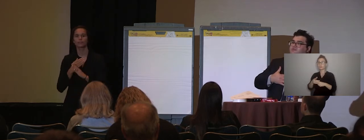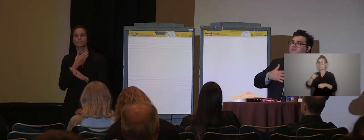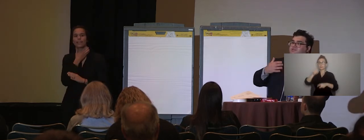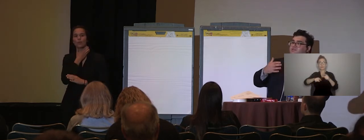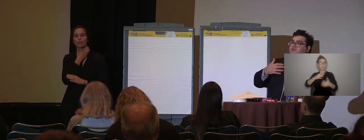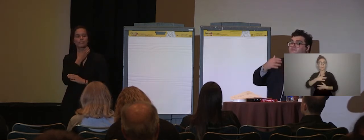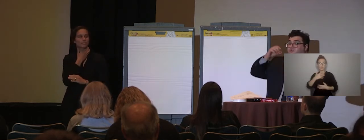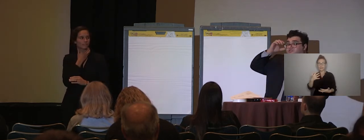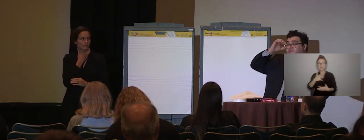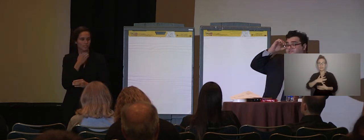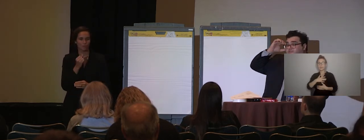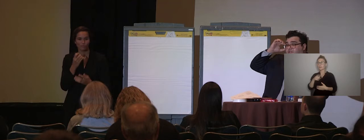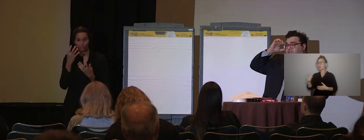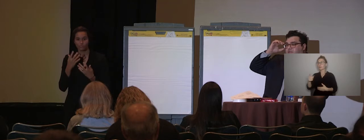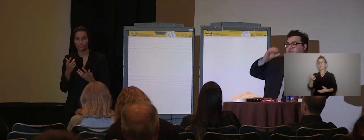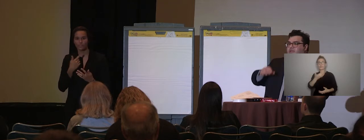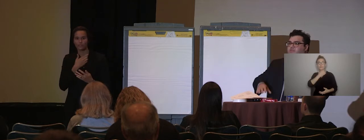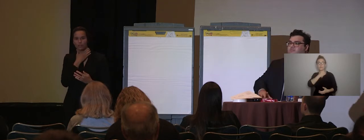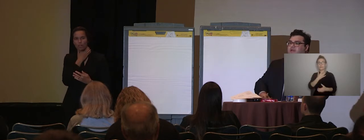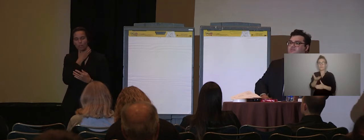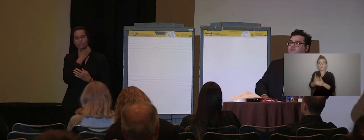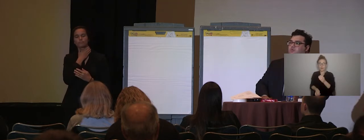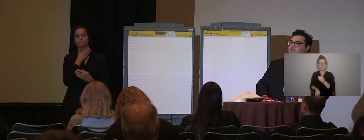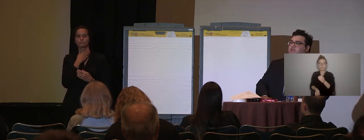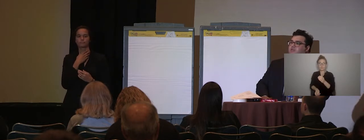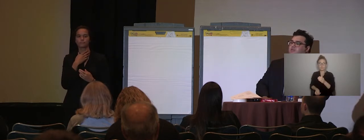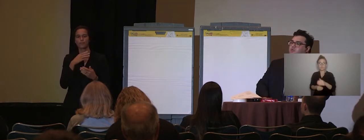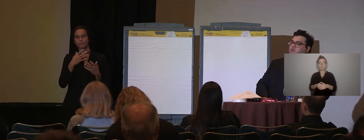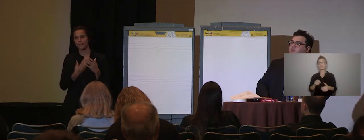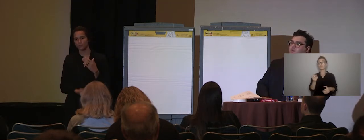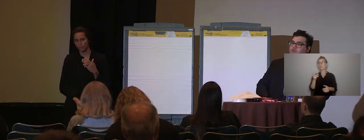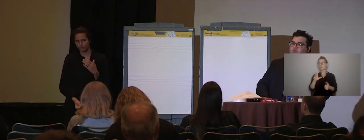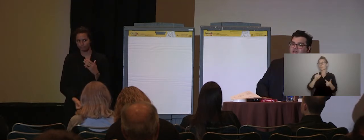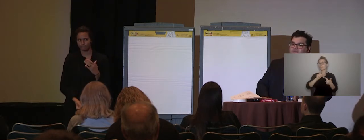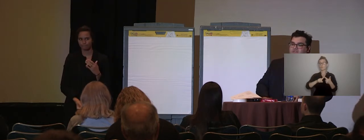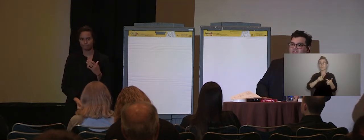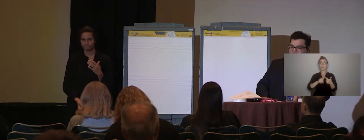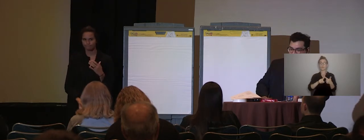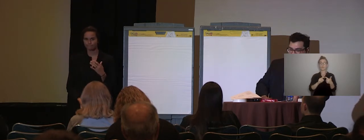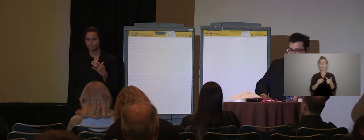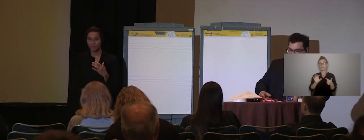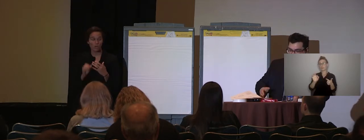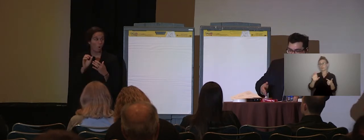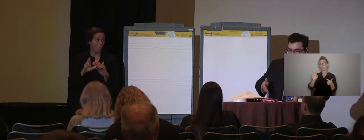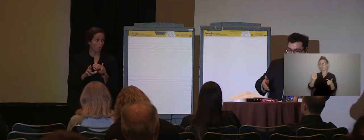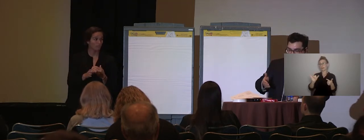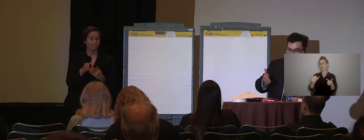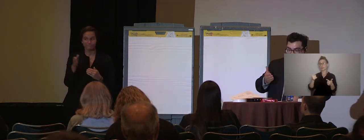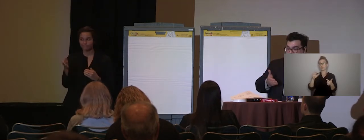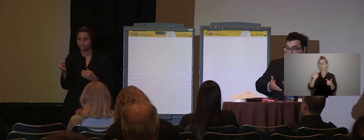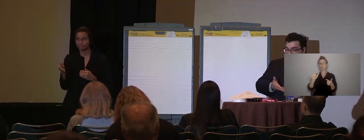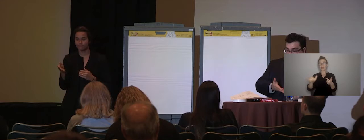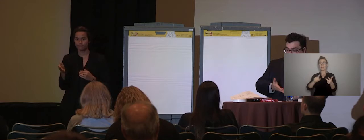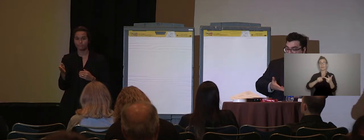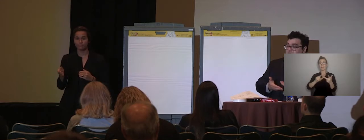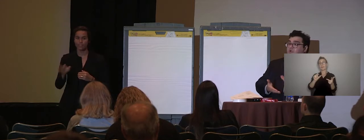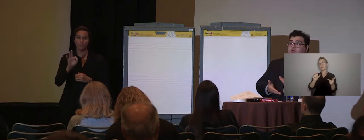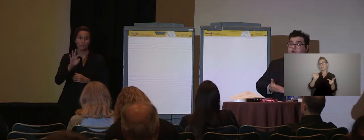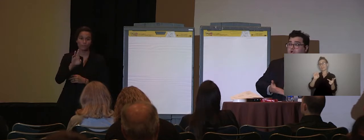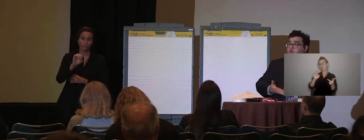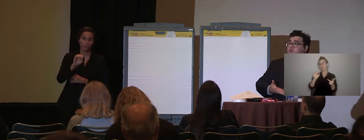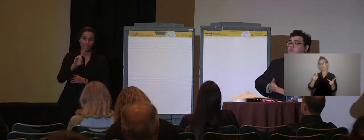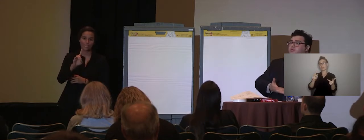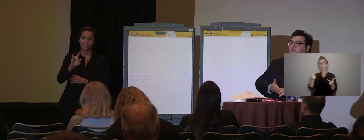so he unfortunately suffocated and passed away. Or you have the case of Freddie Gray,